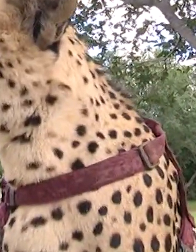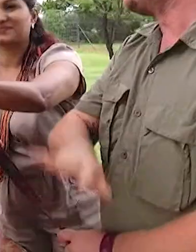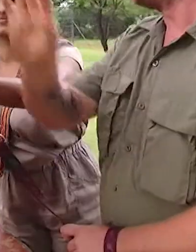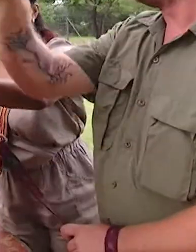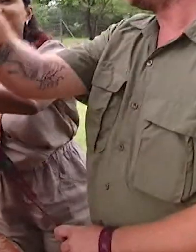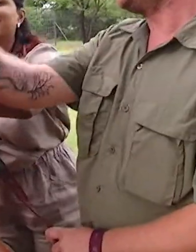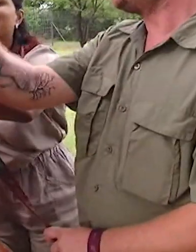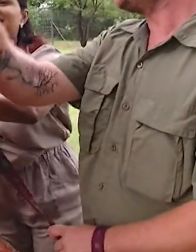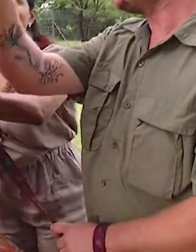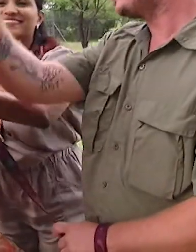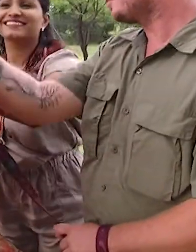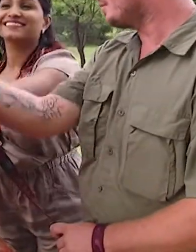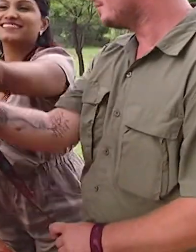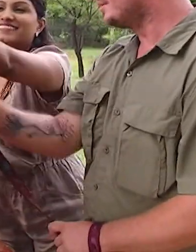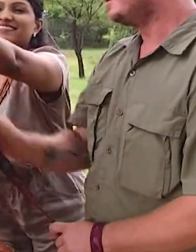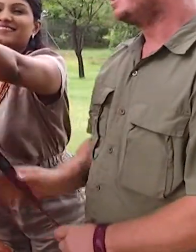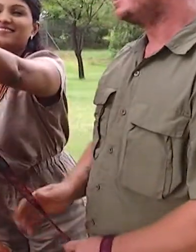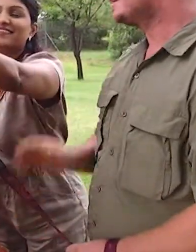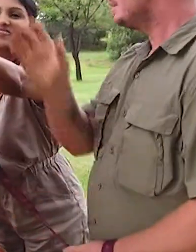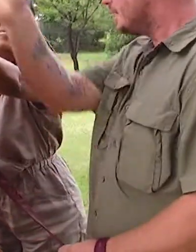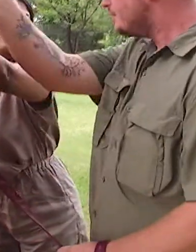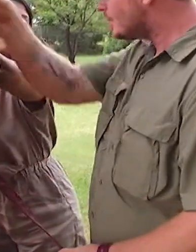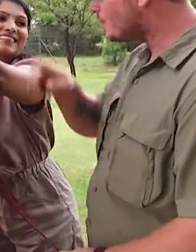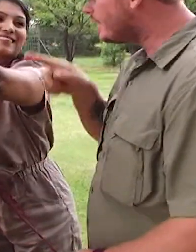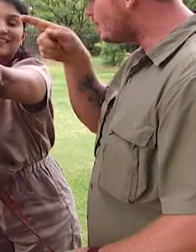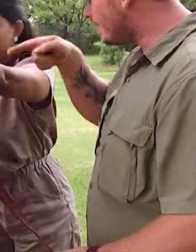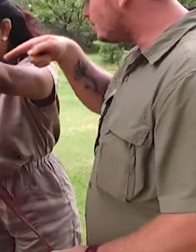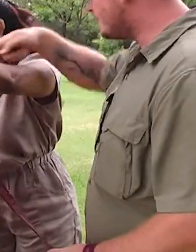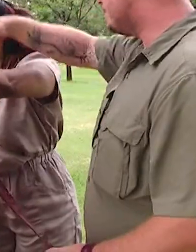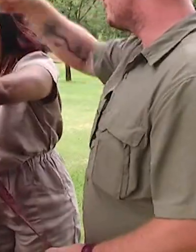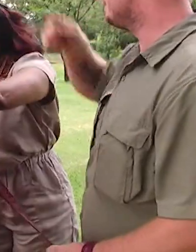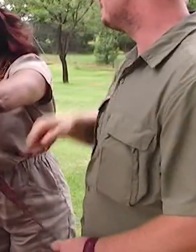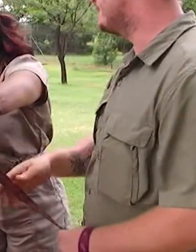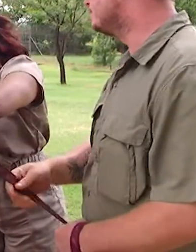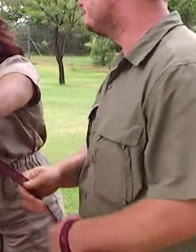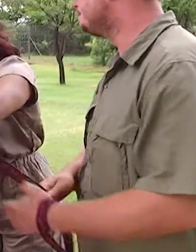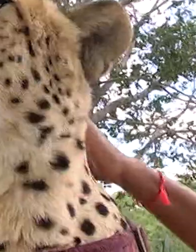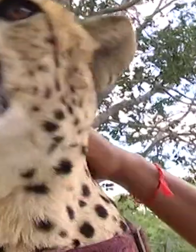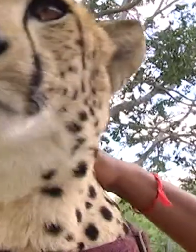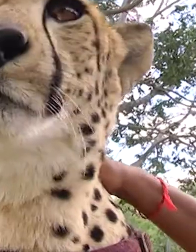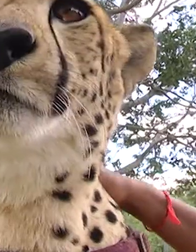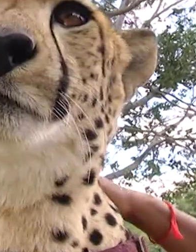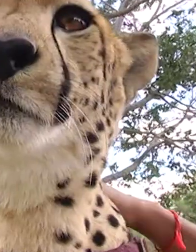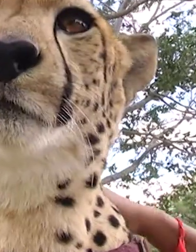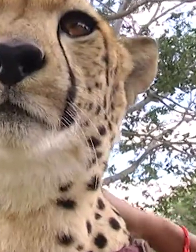off the tail, where if they just stroke, and you can rise to the end of the tail.